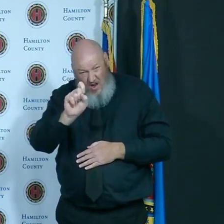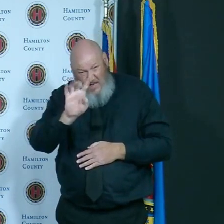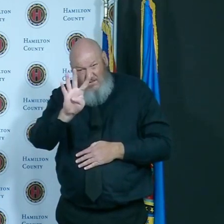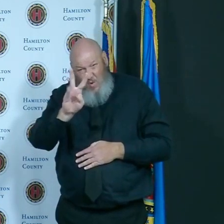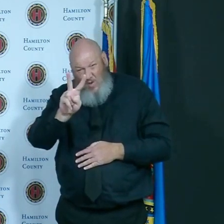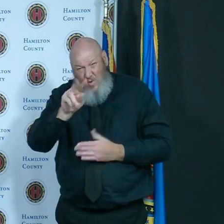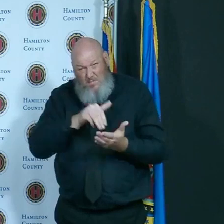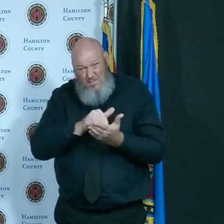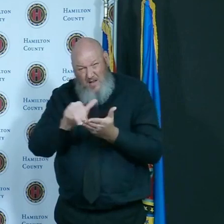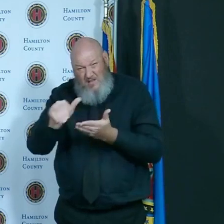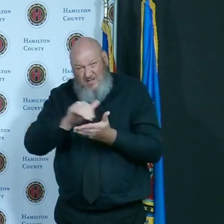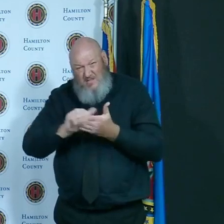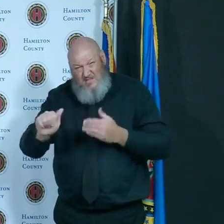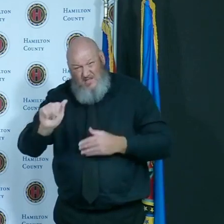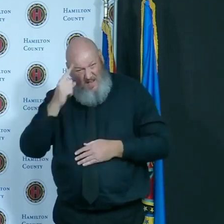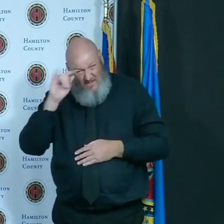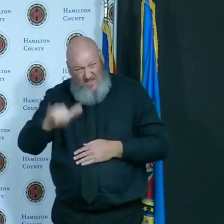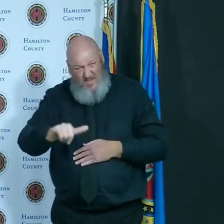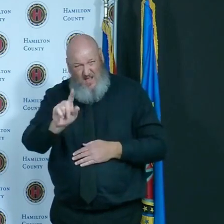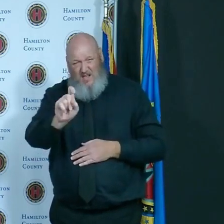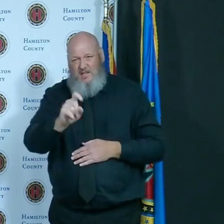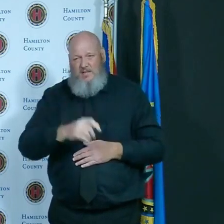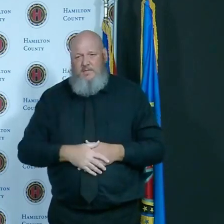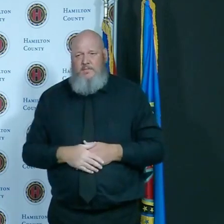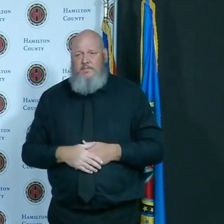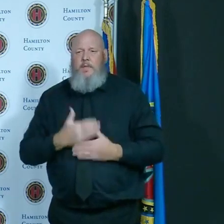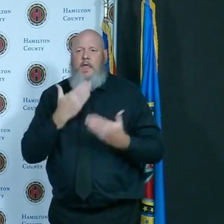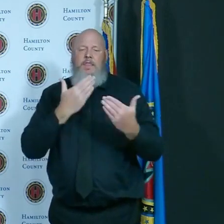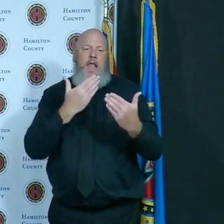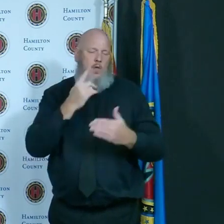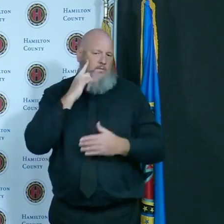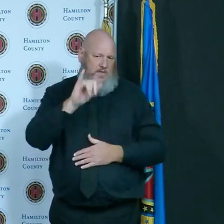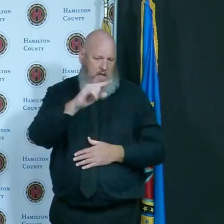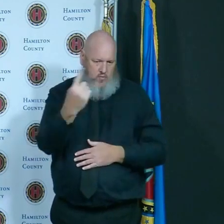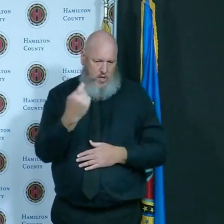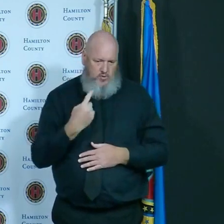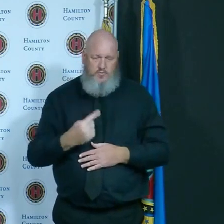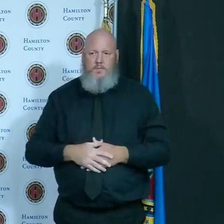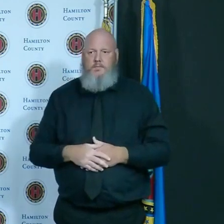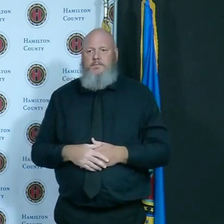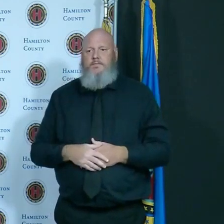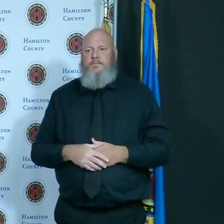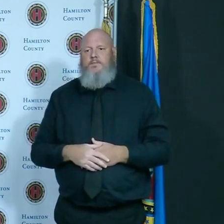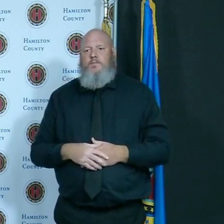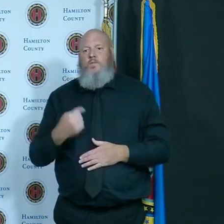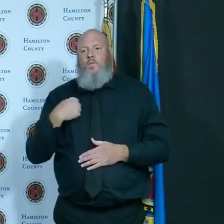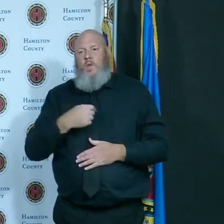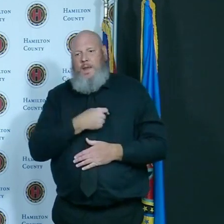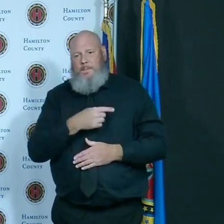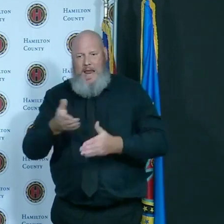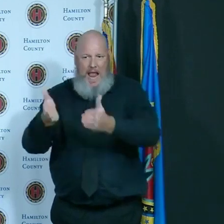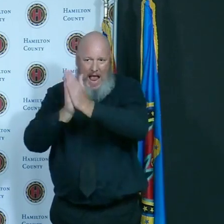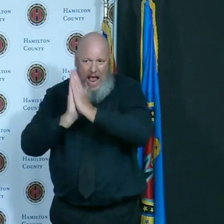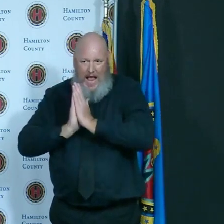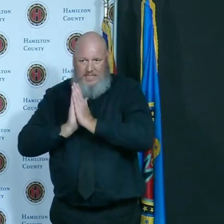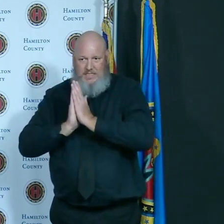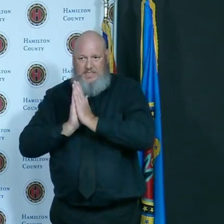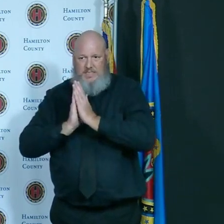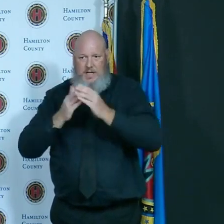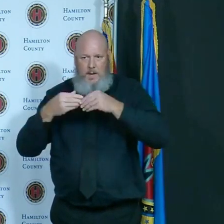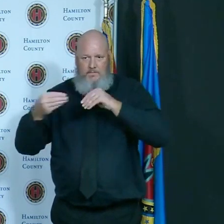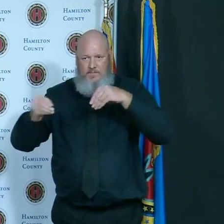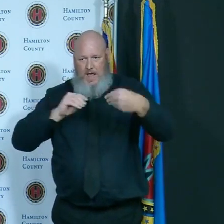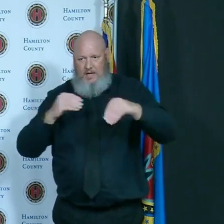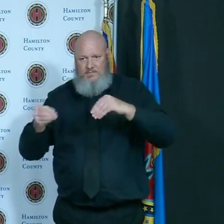question. We have, as you know, been trying to get some flexibility with those dollars so that we can use them